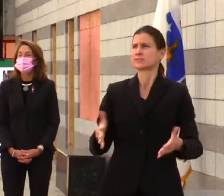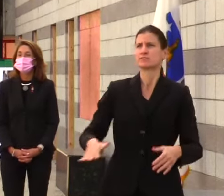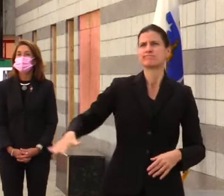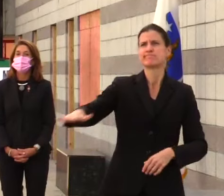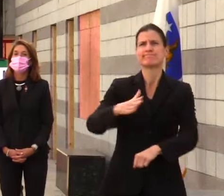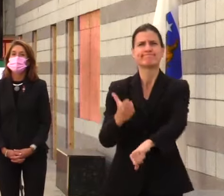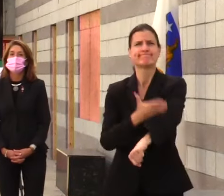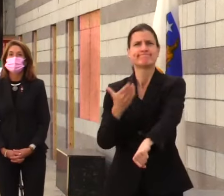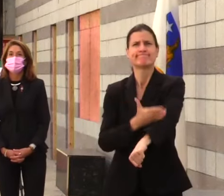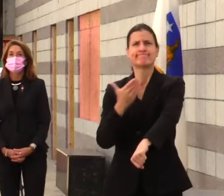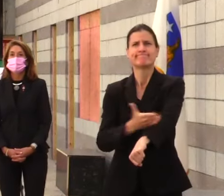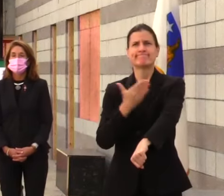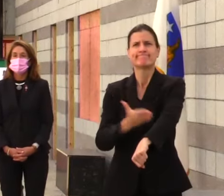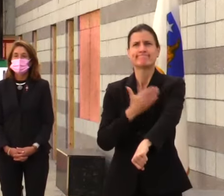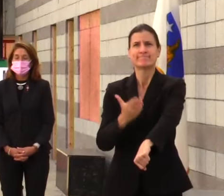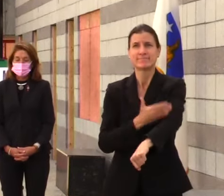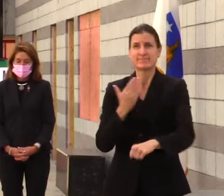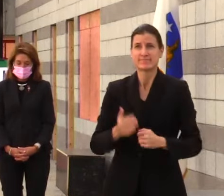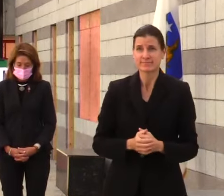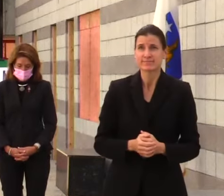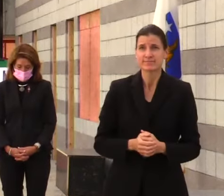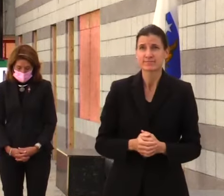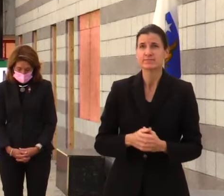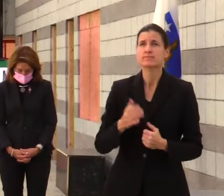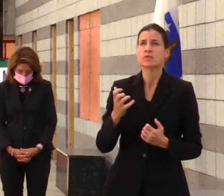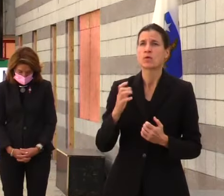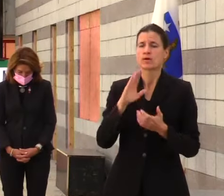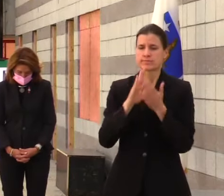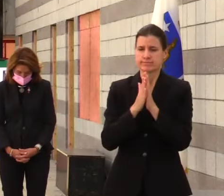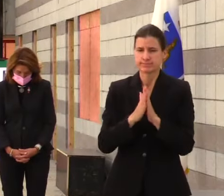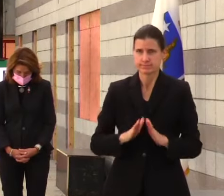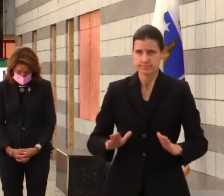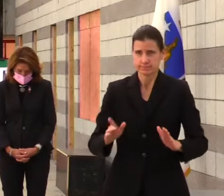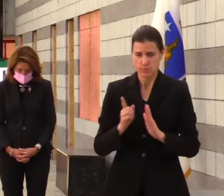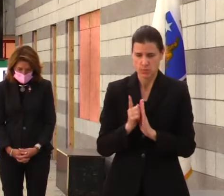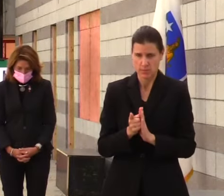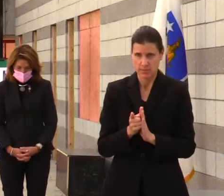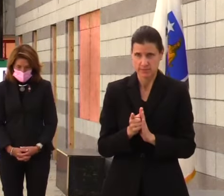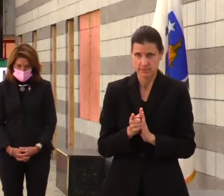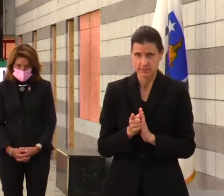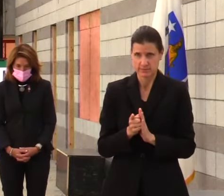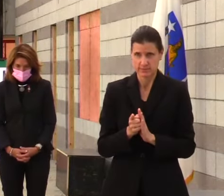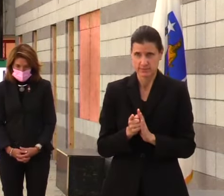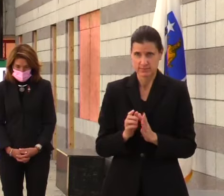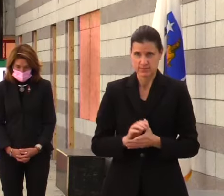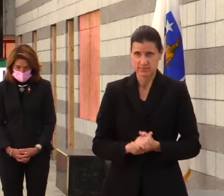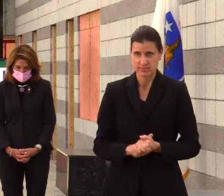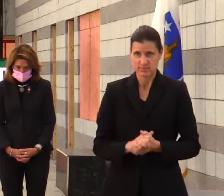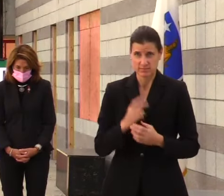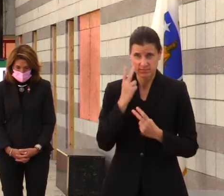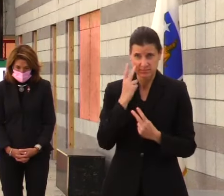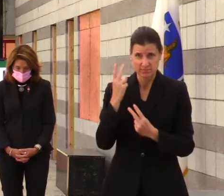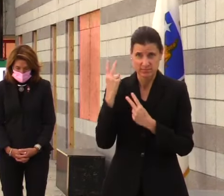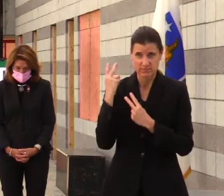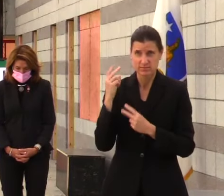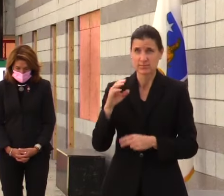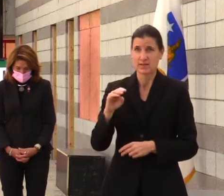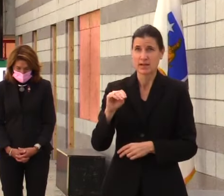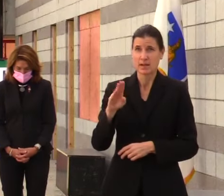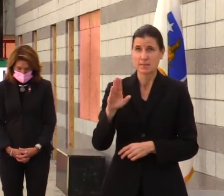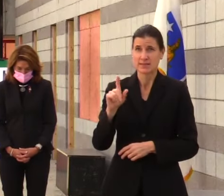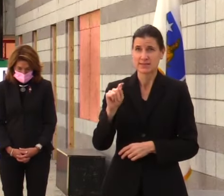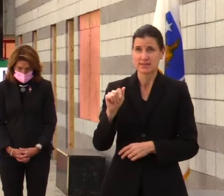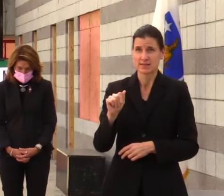ask everyone to join me in a moment of silence. We held a funeral today for an MBTA employee who